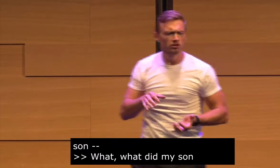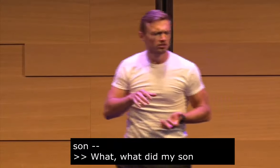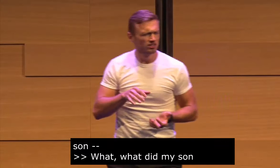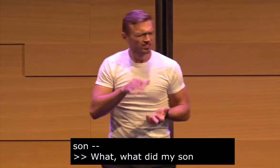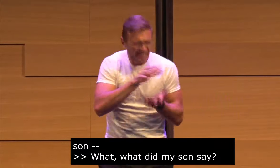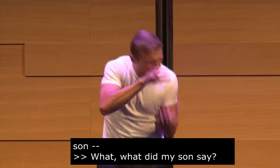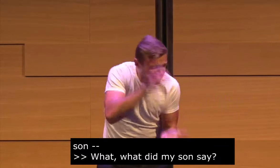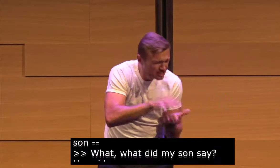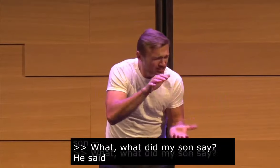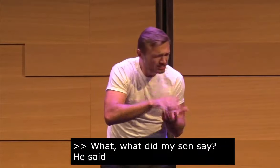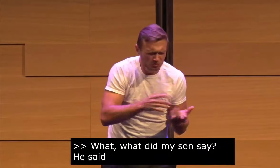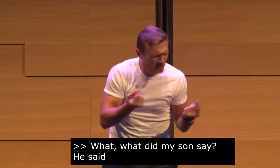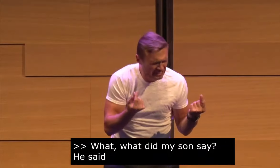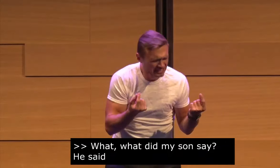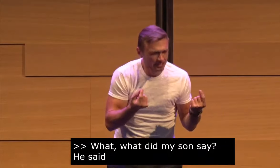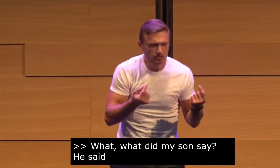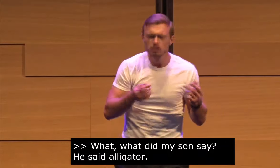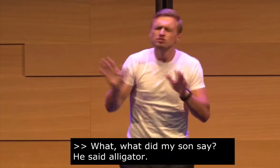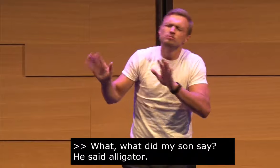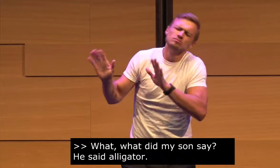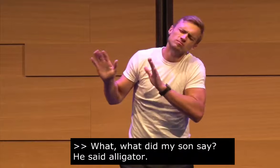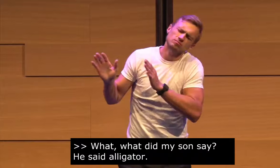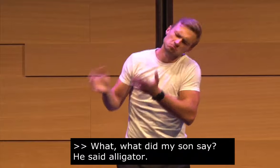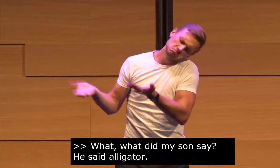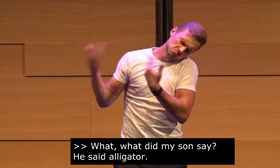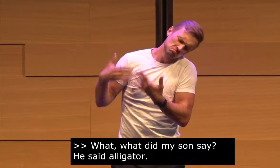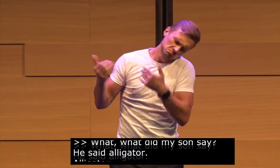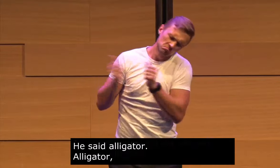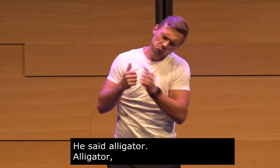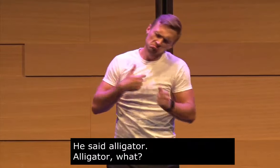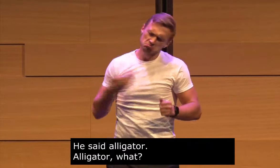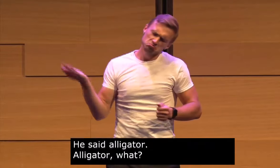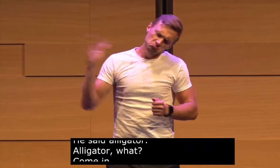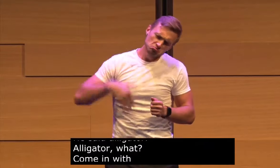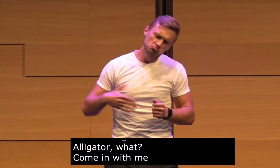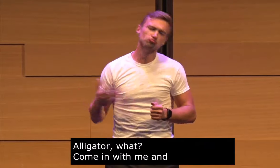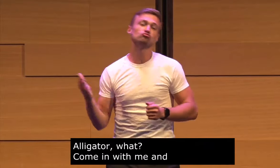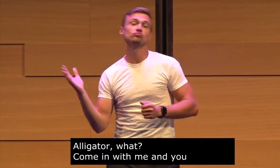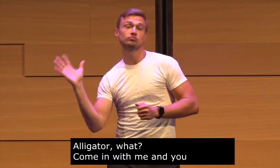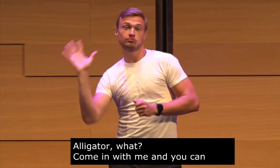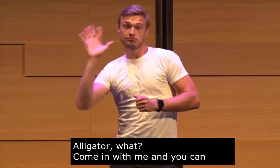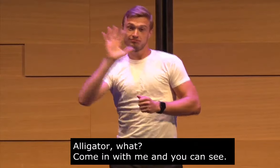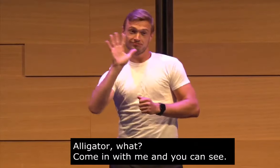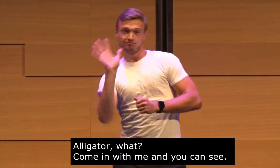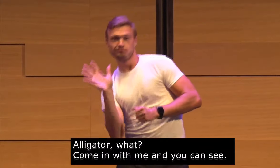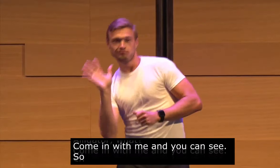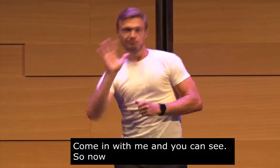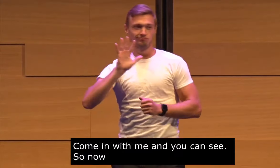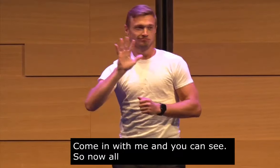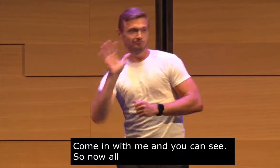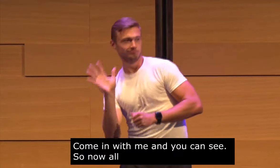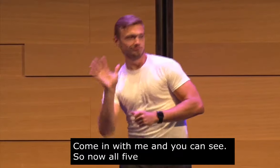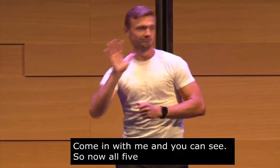alligator. Alligator, what? Come in with me and you can see. So now all five of